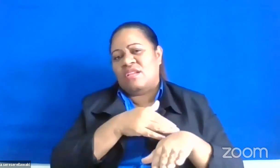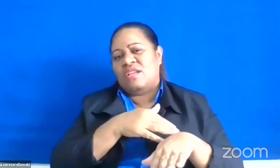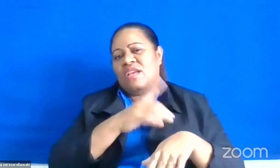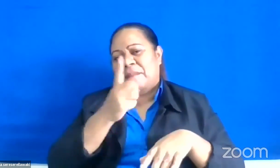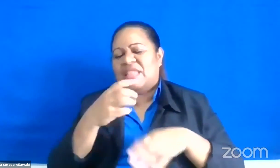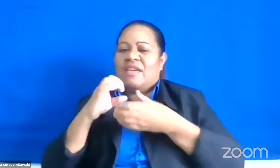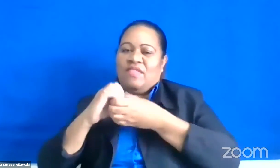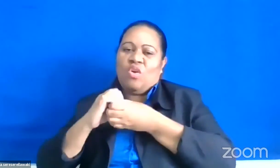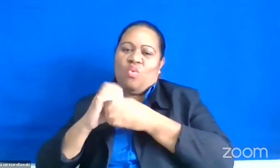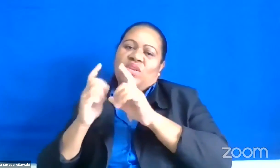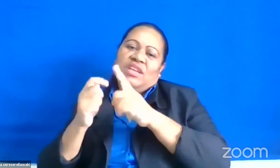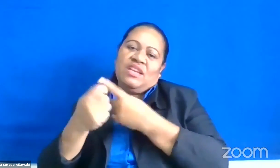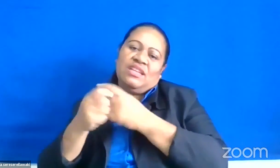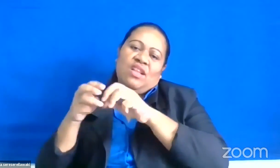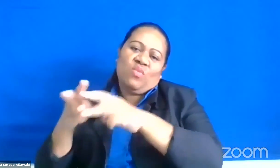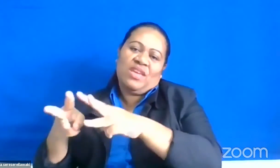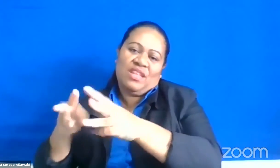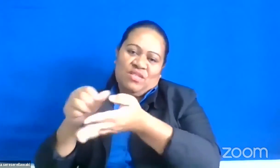later use